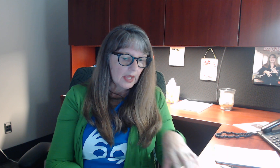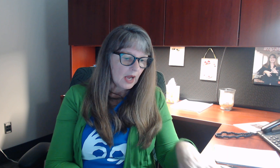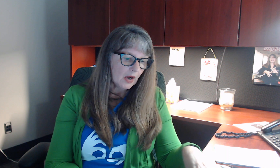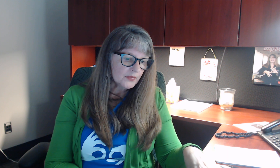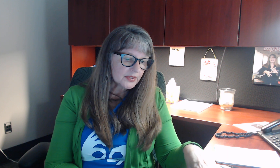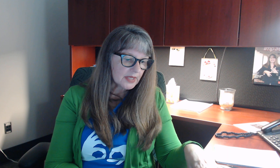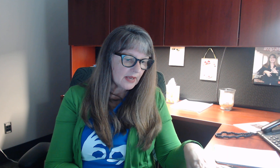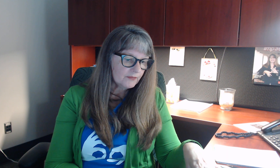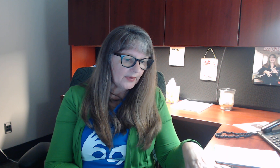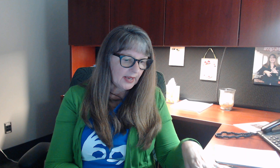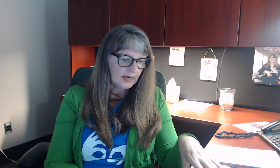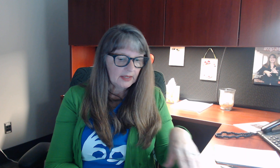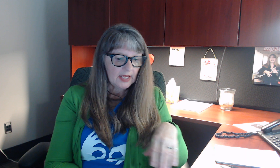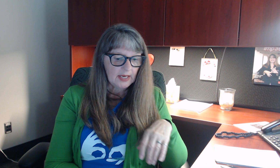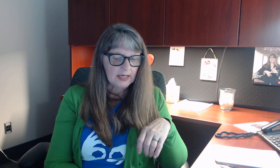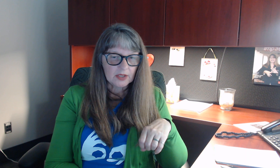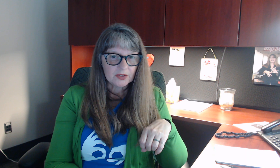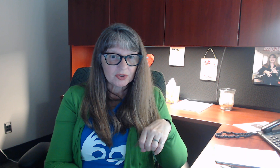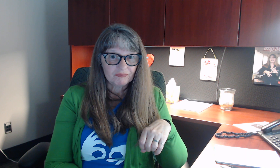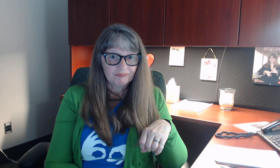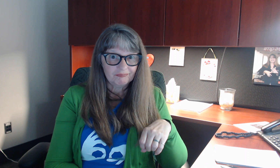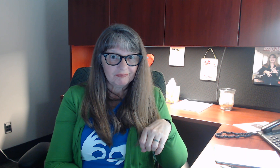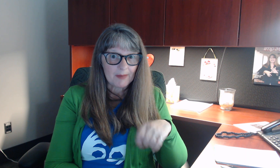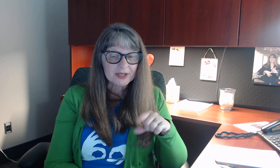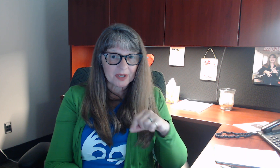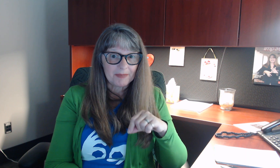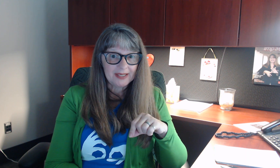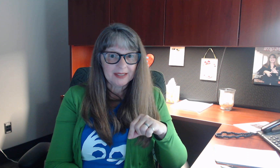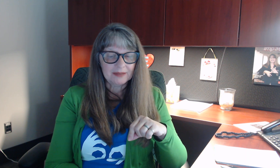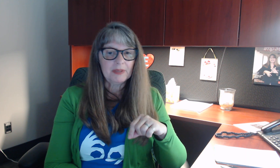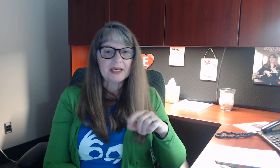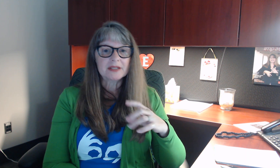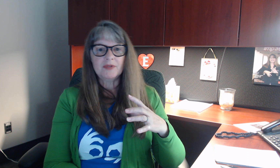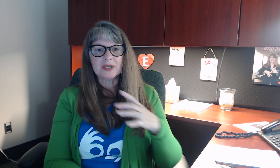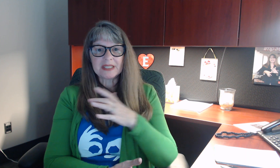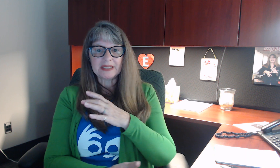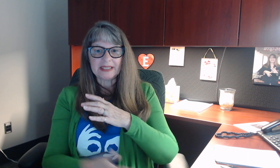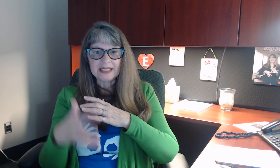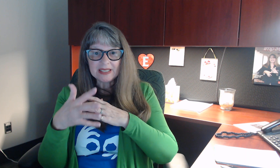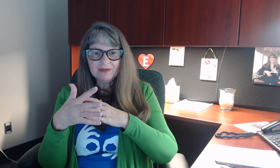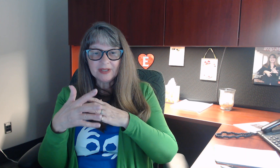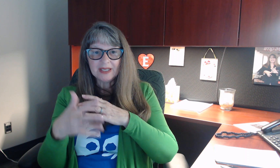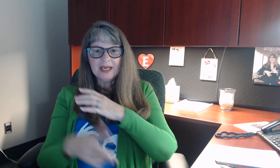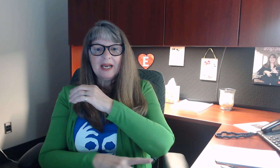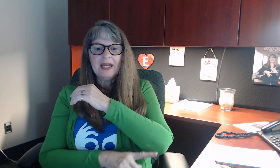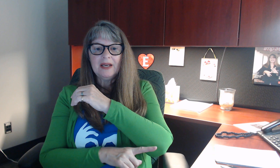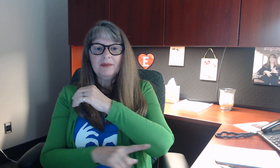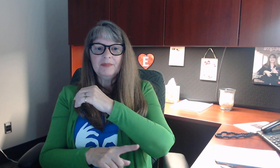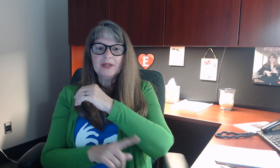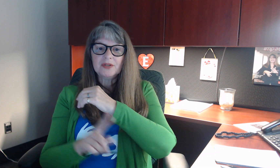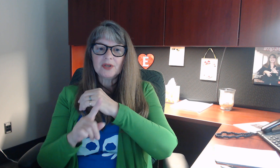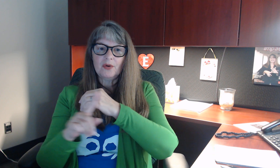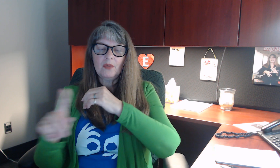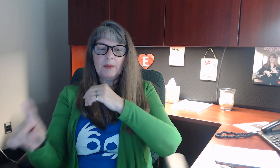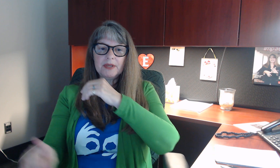On the same vein is Episcopalian because of the sleeve. And so